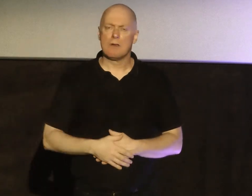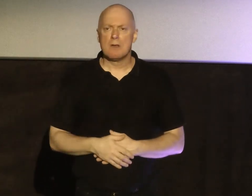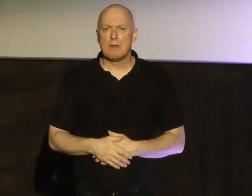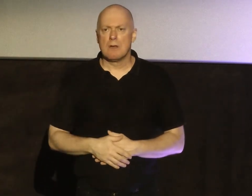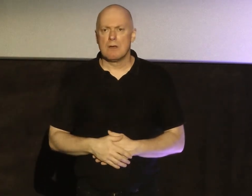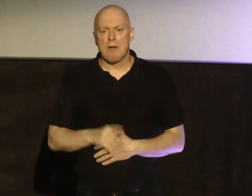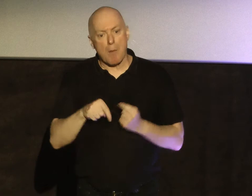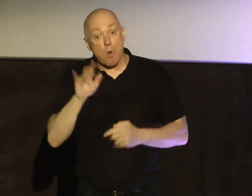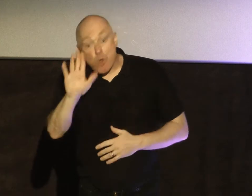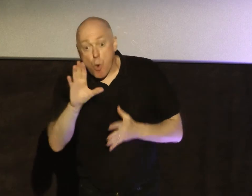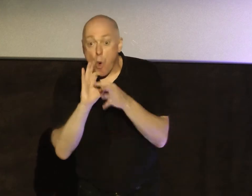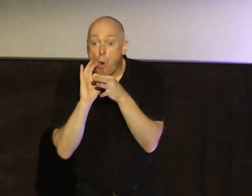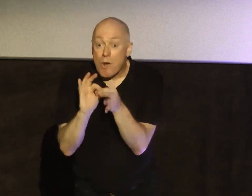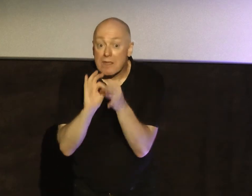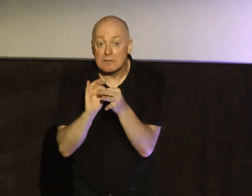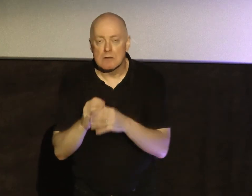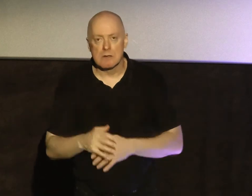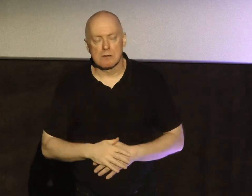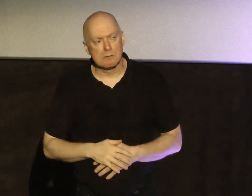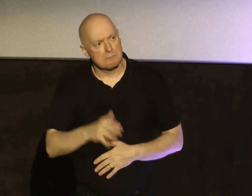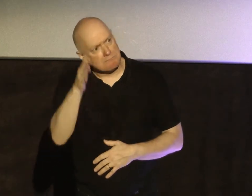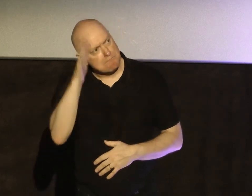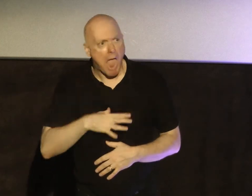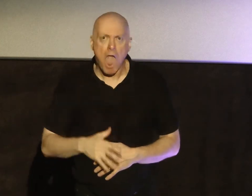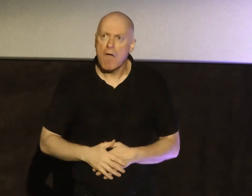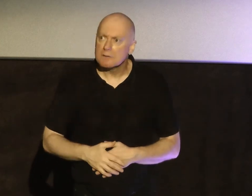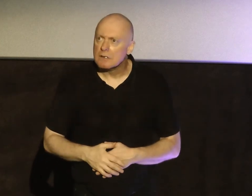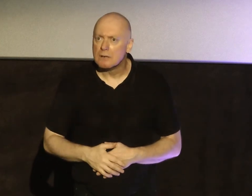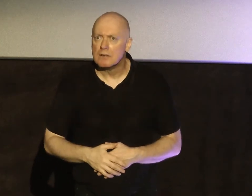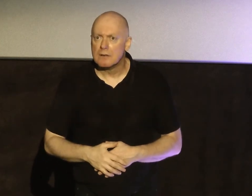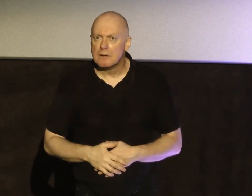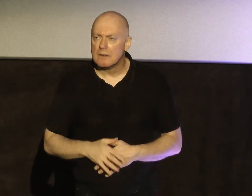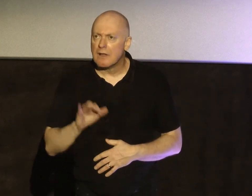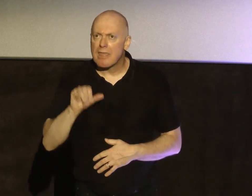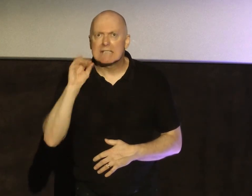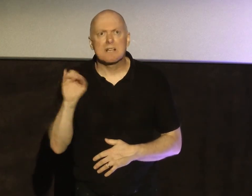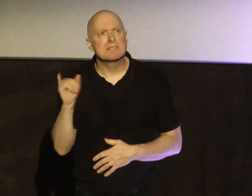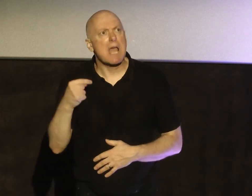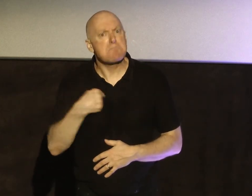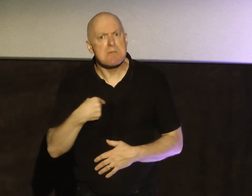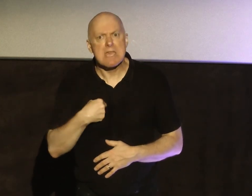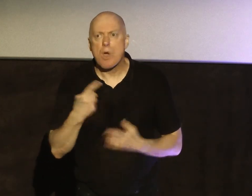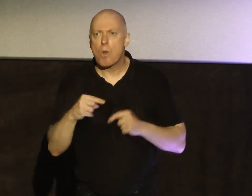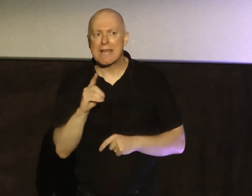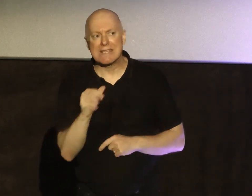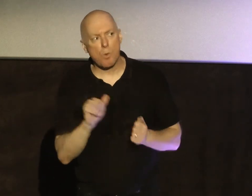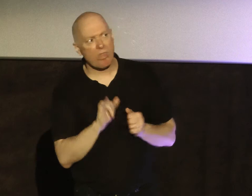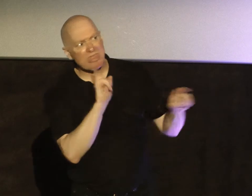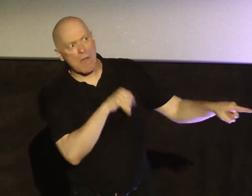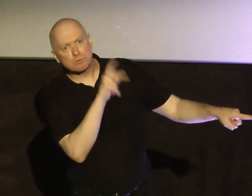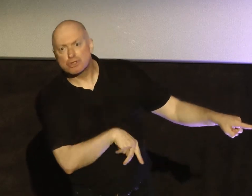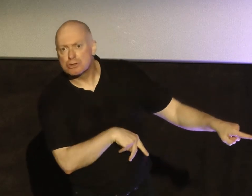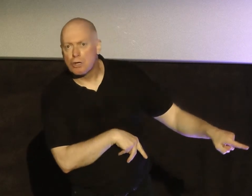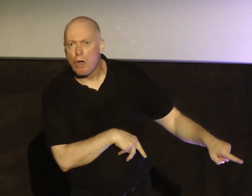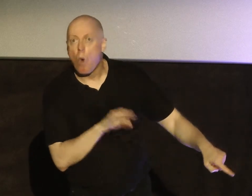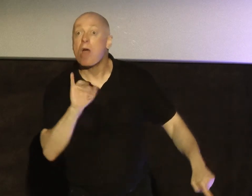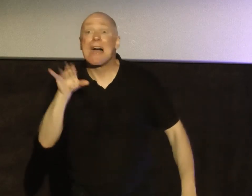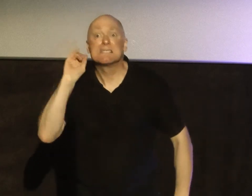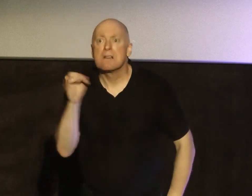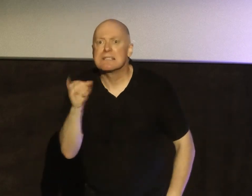your relationships, and you can think, man, that sounds like me when I'm dealing with this person. Or that sounds like me when people try to